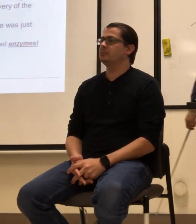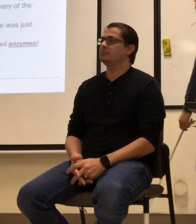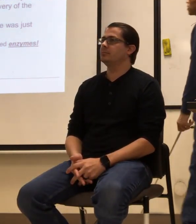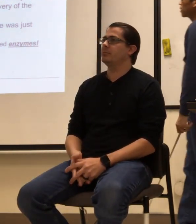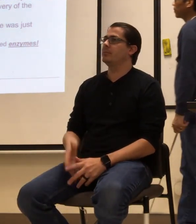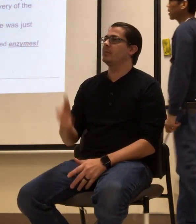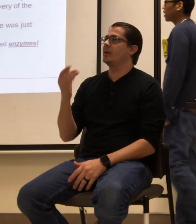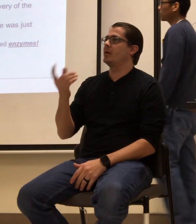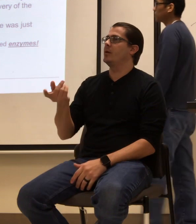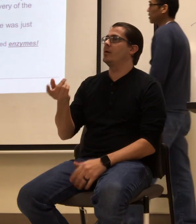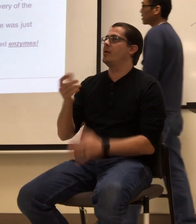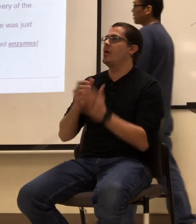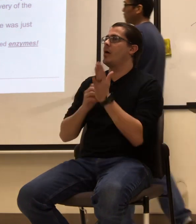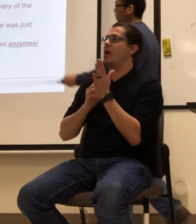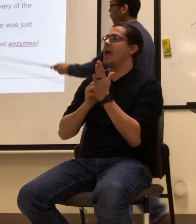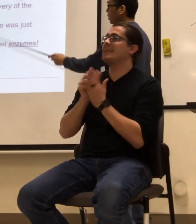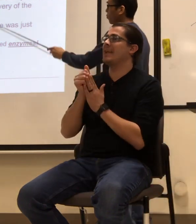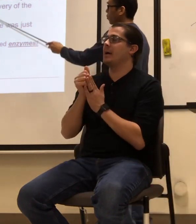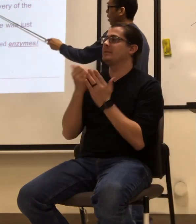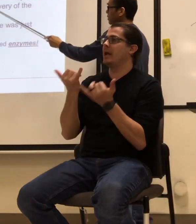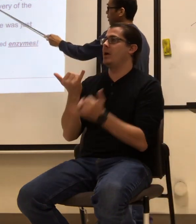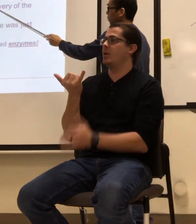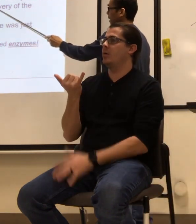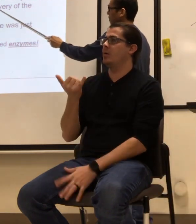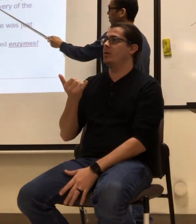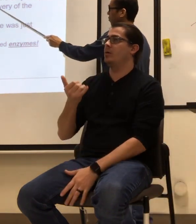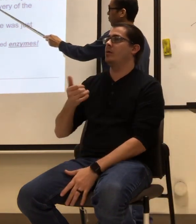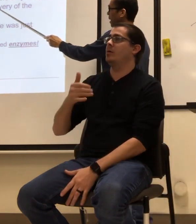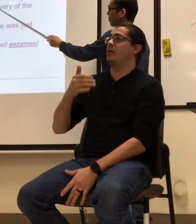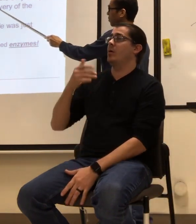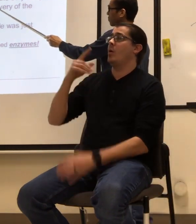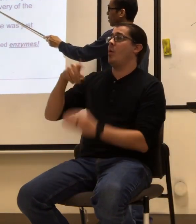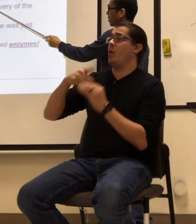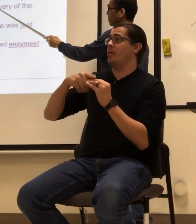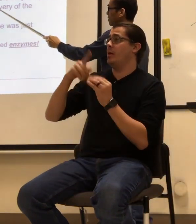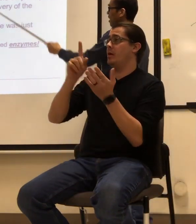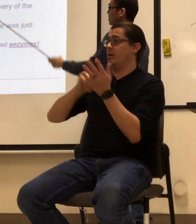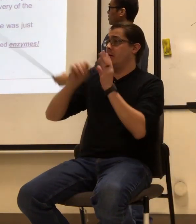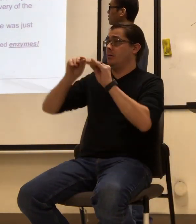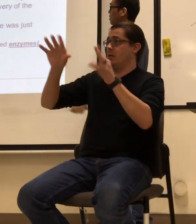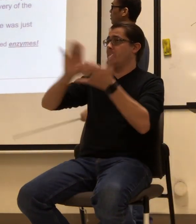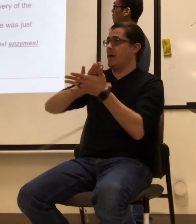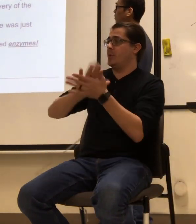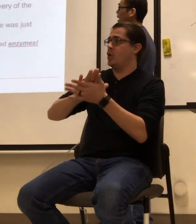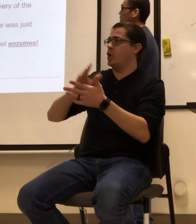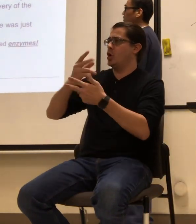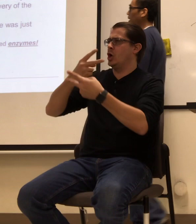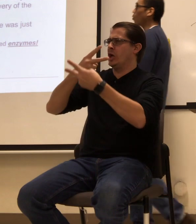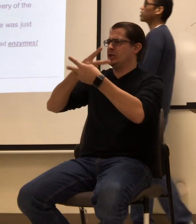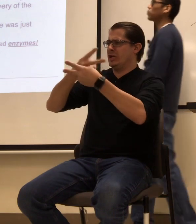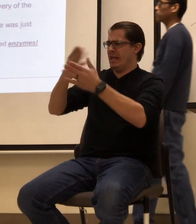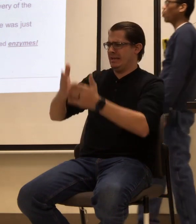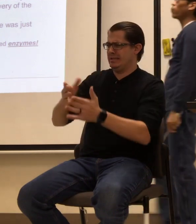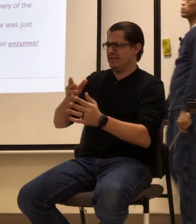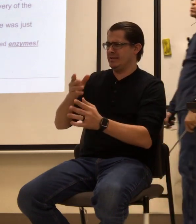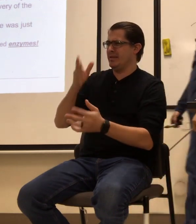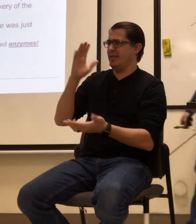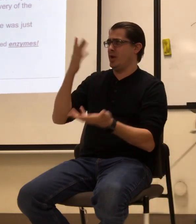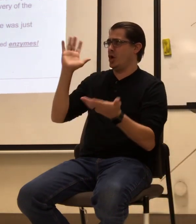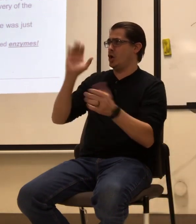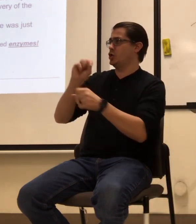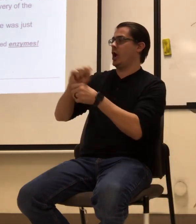enzymes. Because in 1953, when Watson and Crick came out with their paper, the geneticists, their kind of like quest was